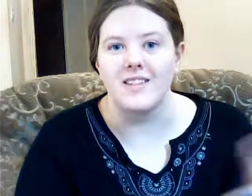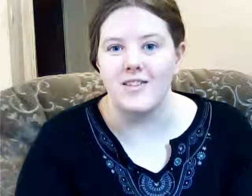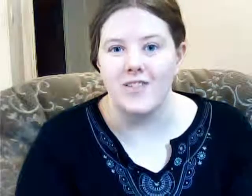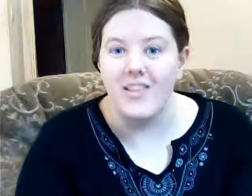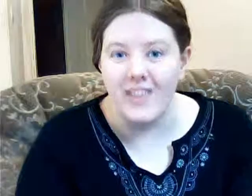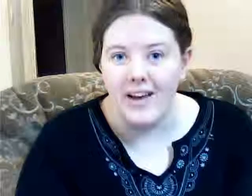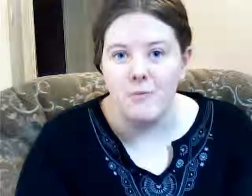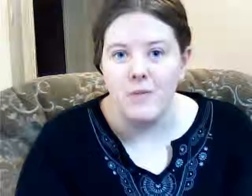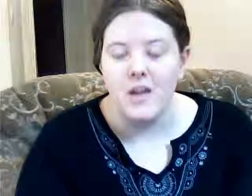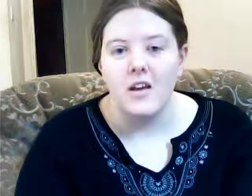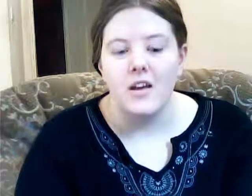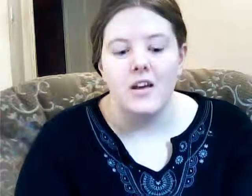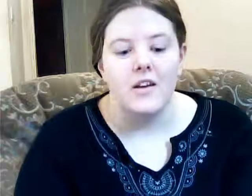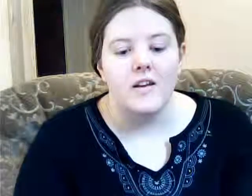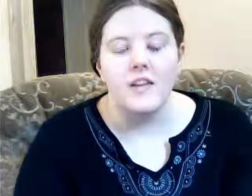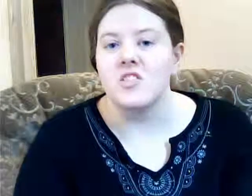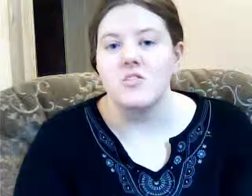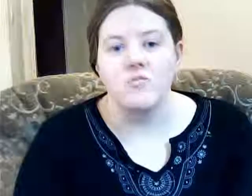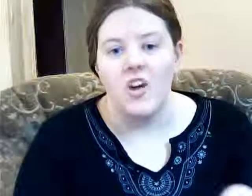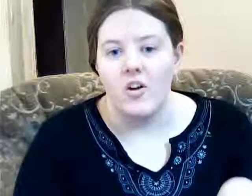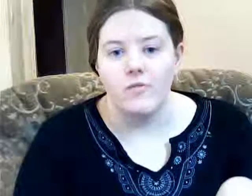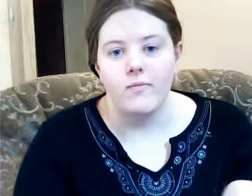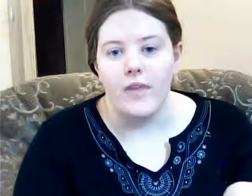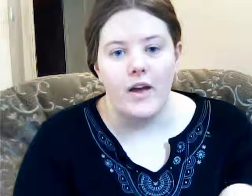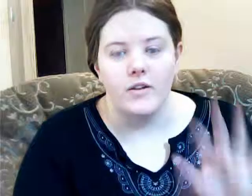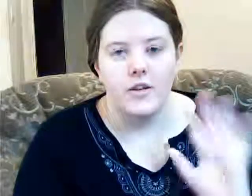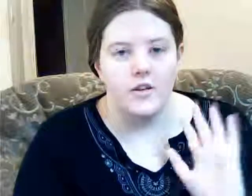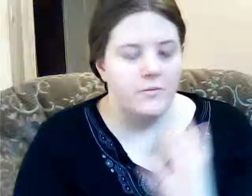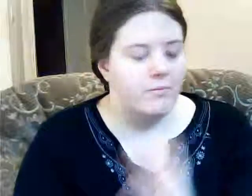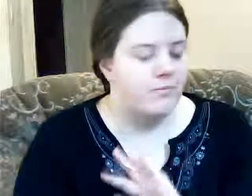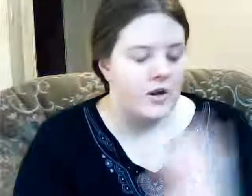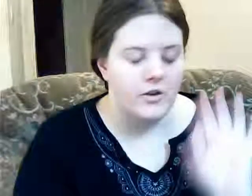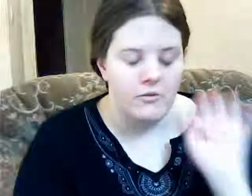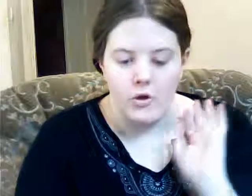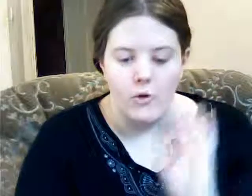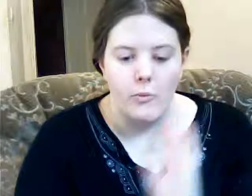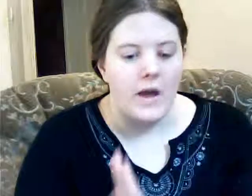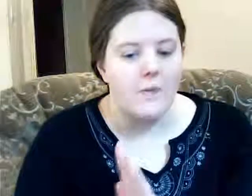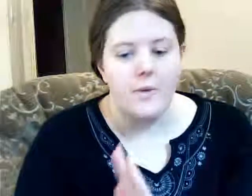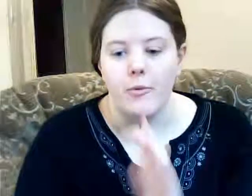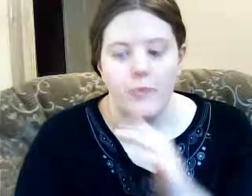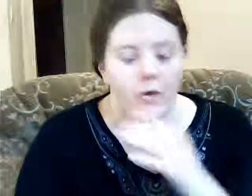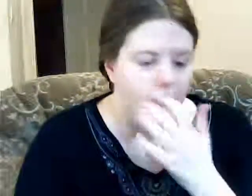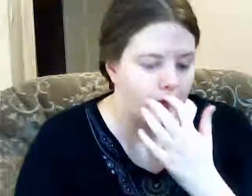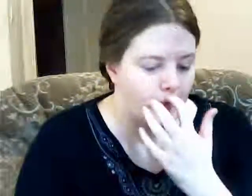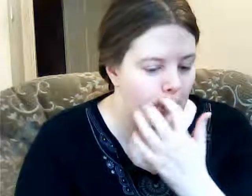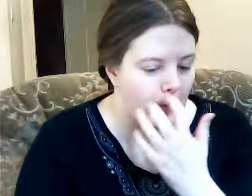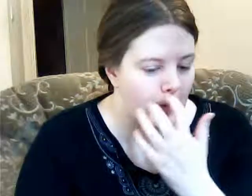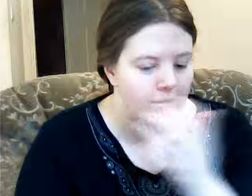like that it's not that i don't know where people got this from that claim they've